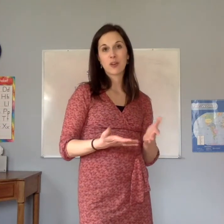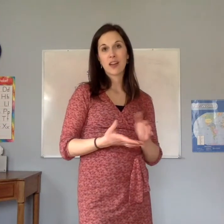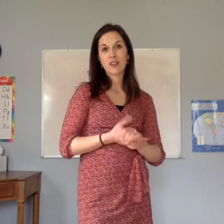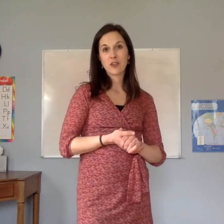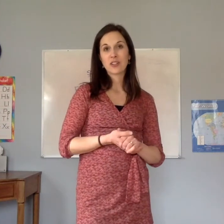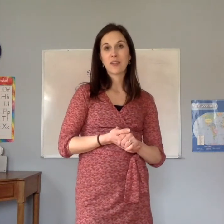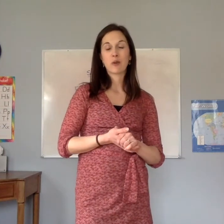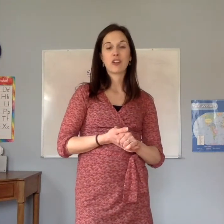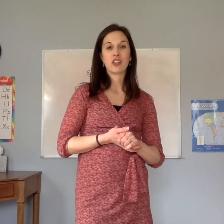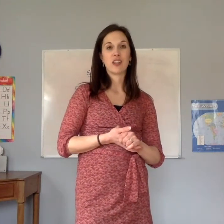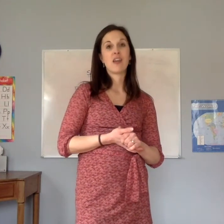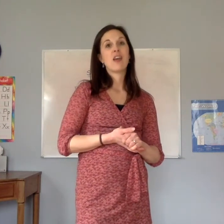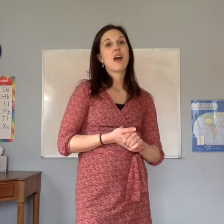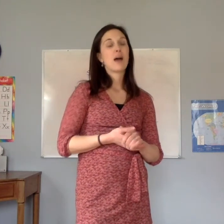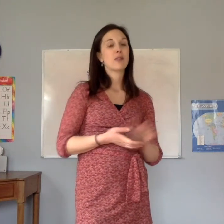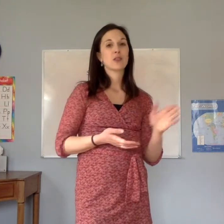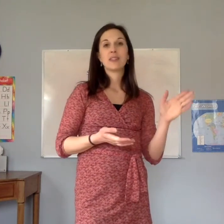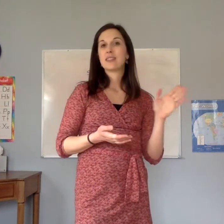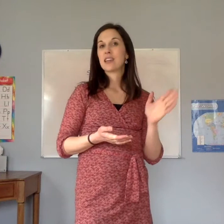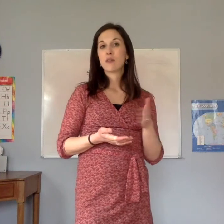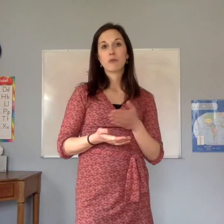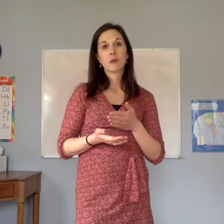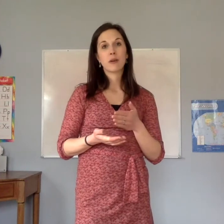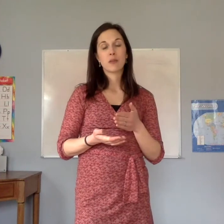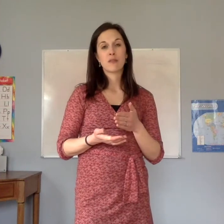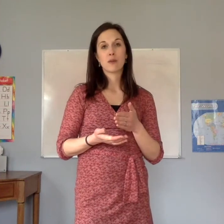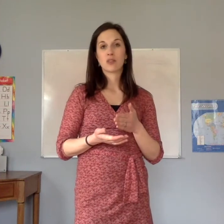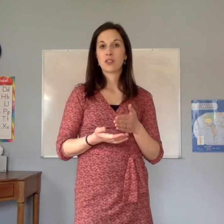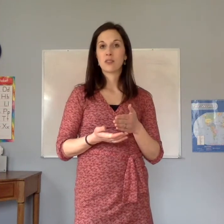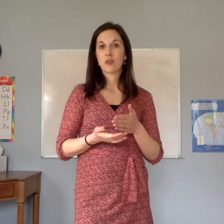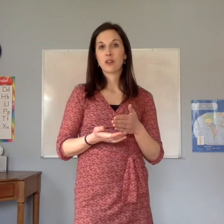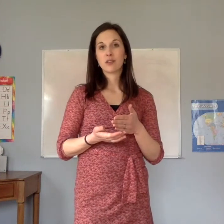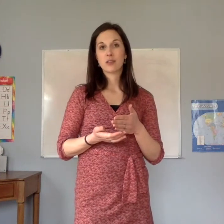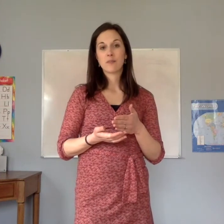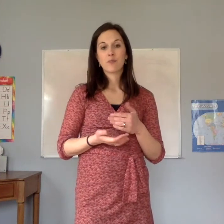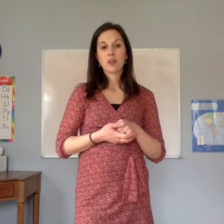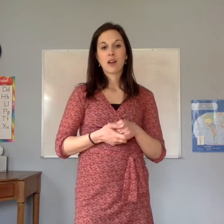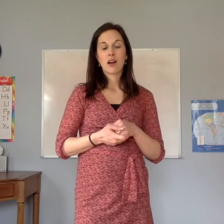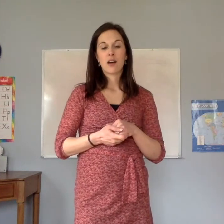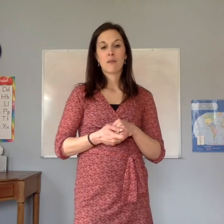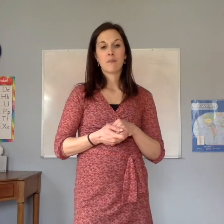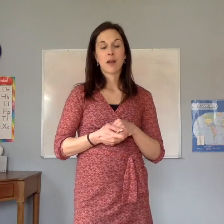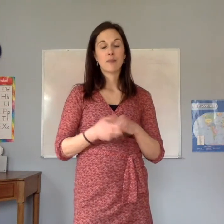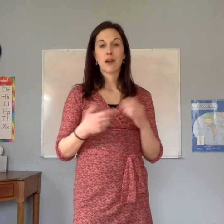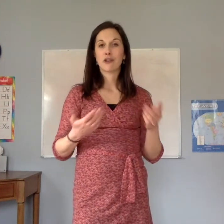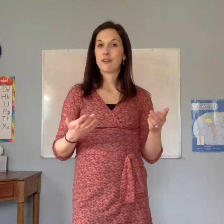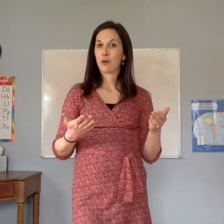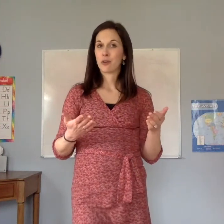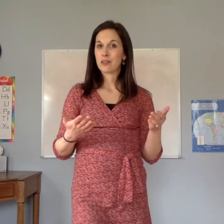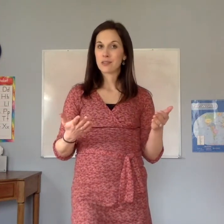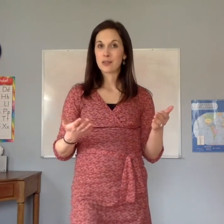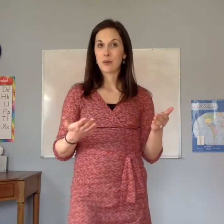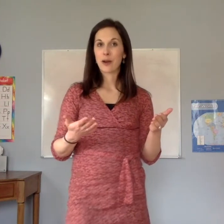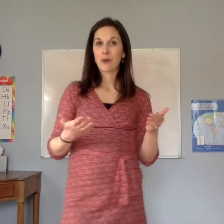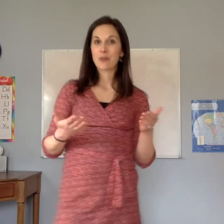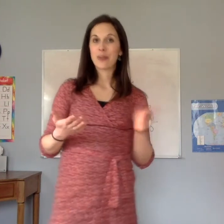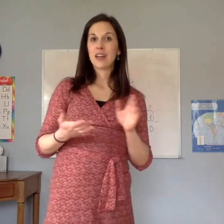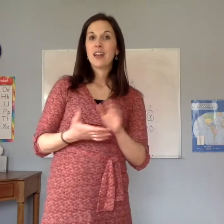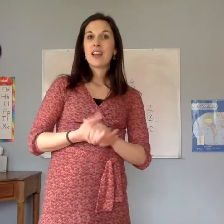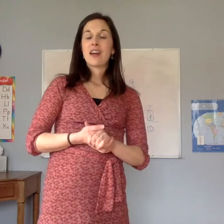end of year celebration. I'm just going to sing through it with the motions first. I'm not a great vocalist, so bear with me.